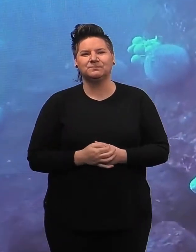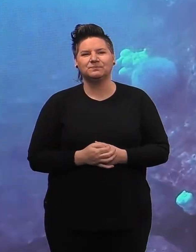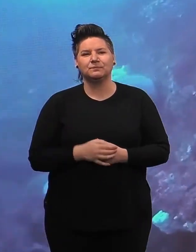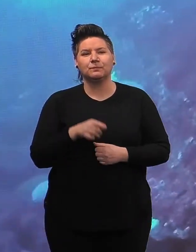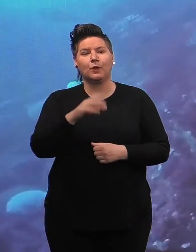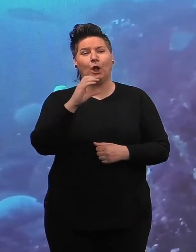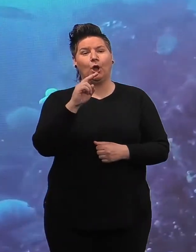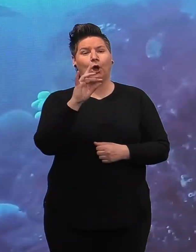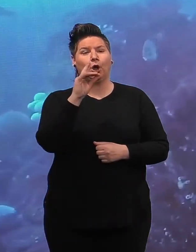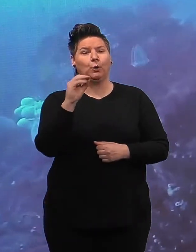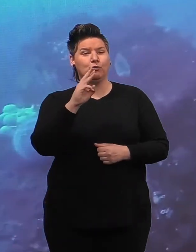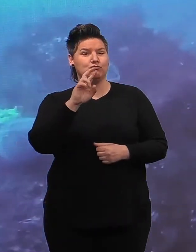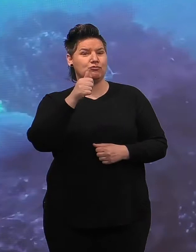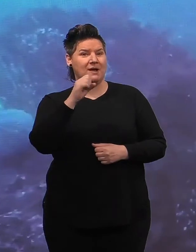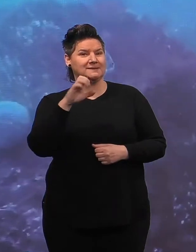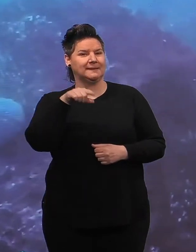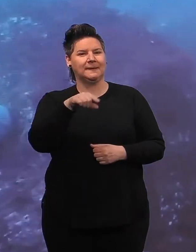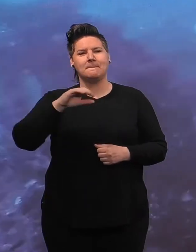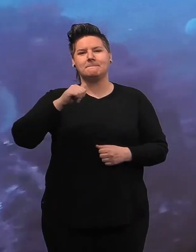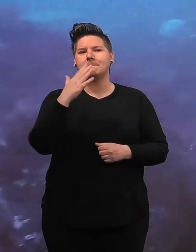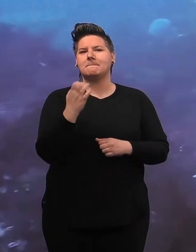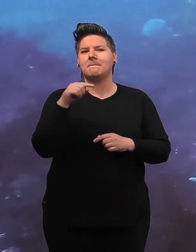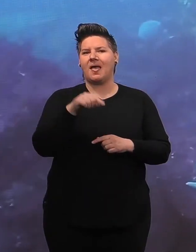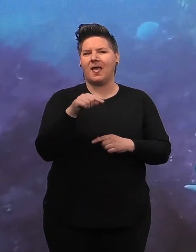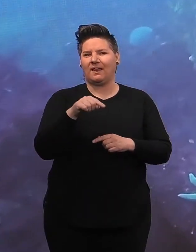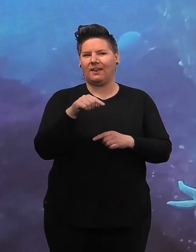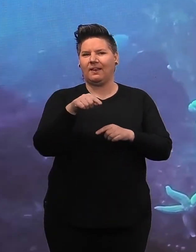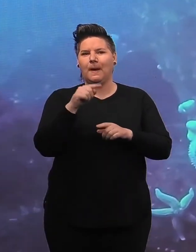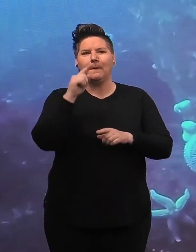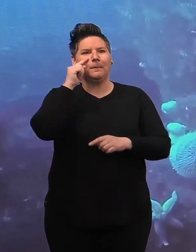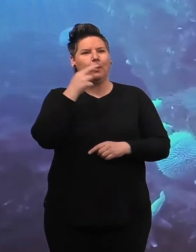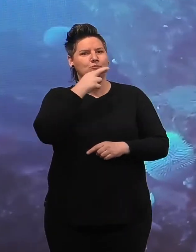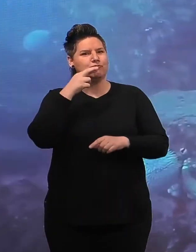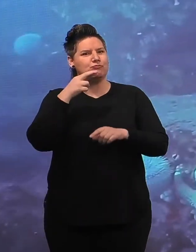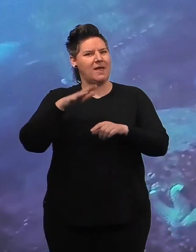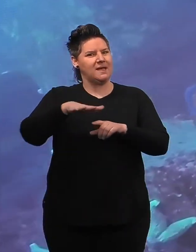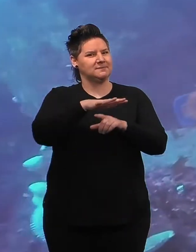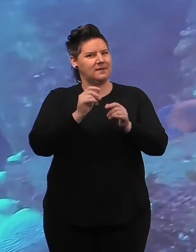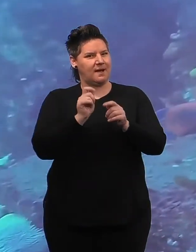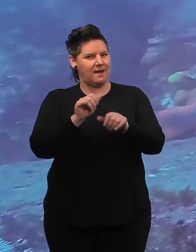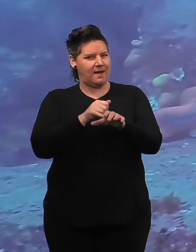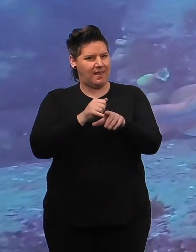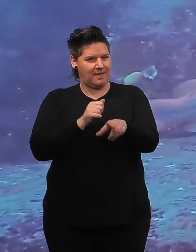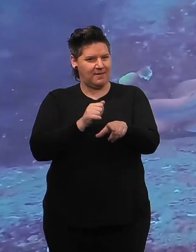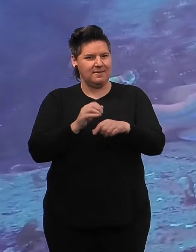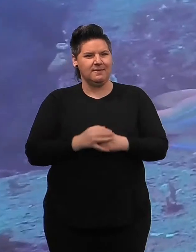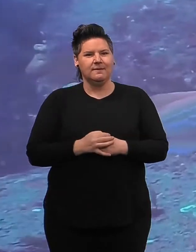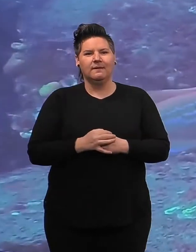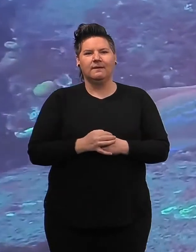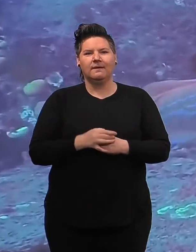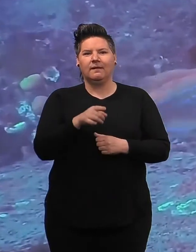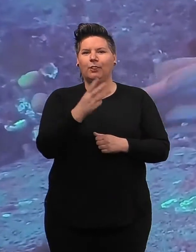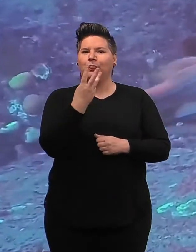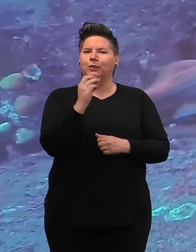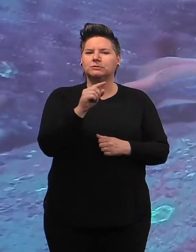cuckoo wrasse. This is a male cuckoo wrasse. Male cuckoo wrasse are blue and red, quite brightly coloured, and quite a decent